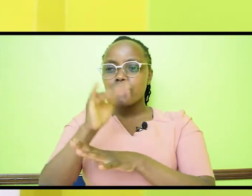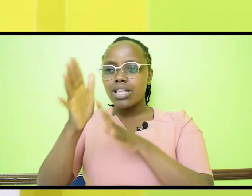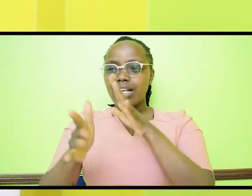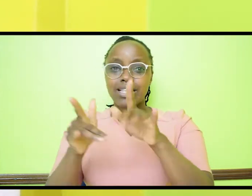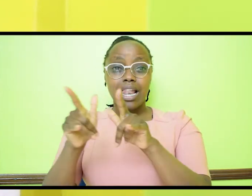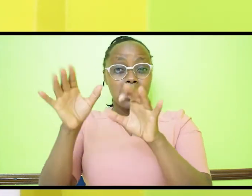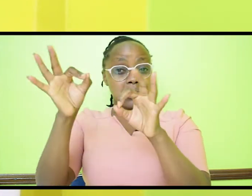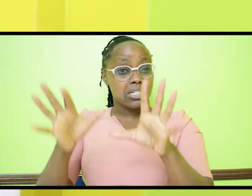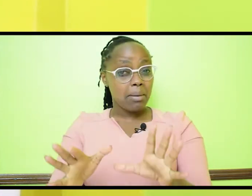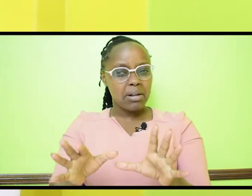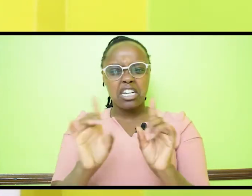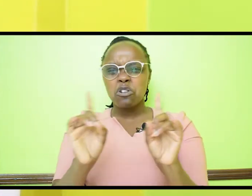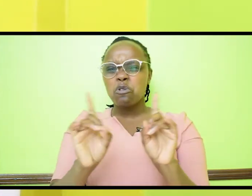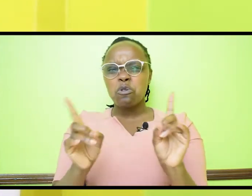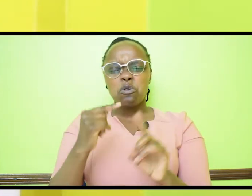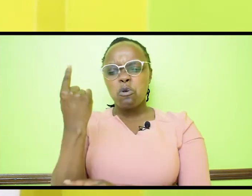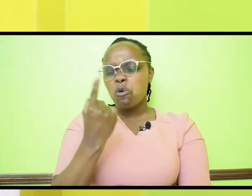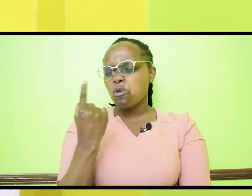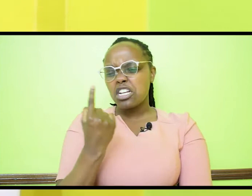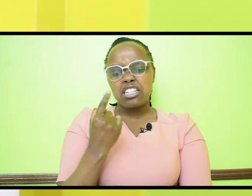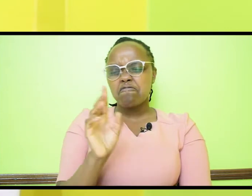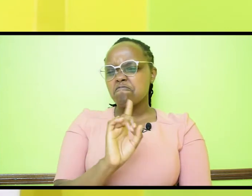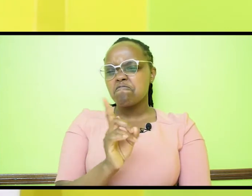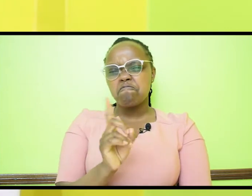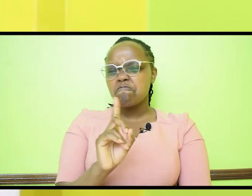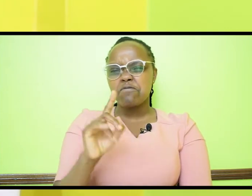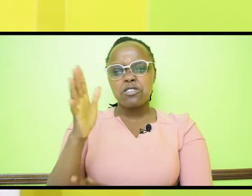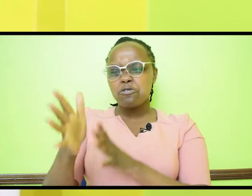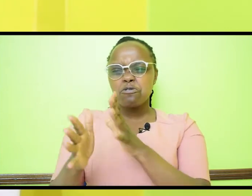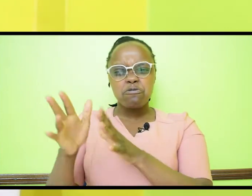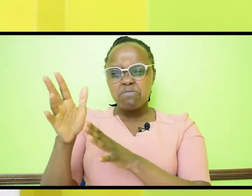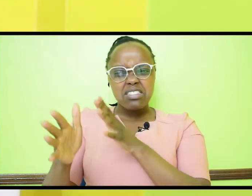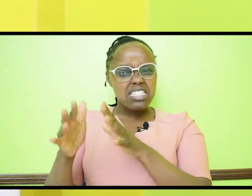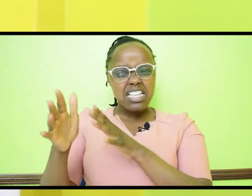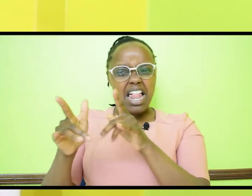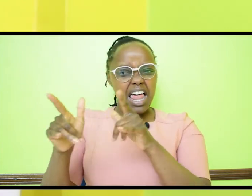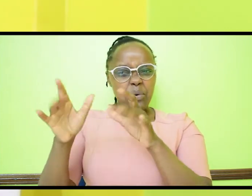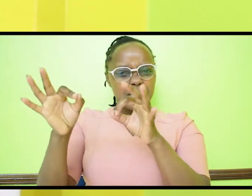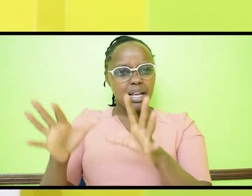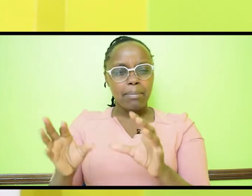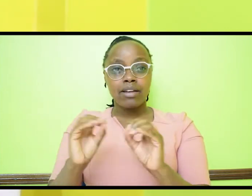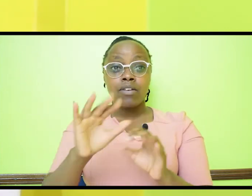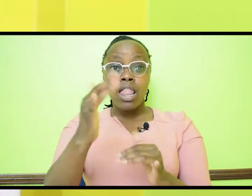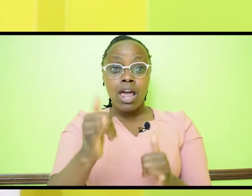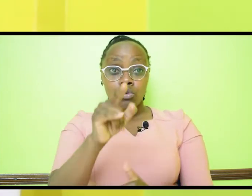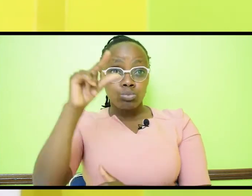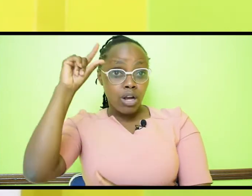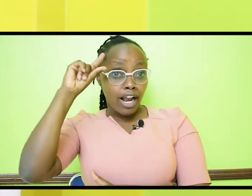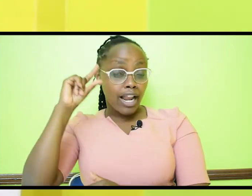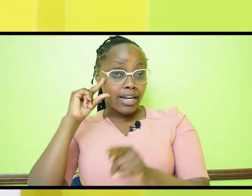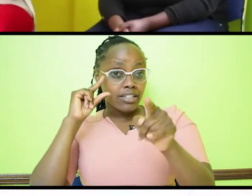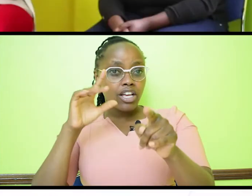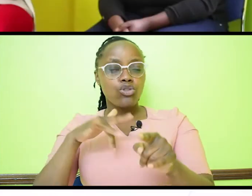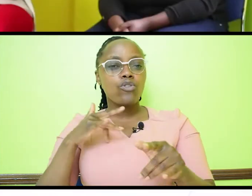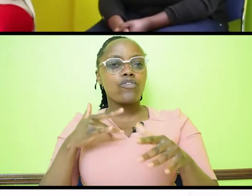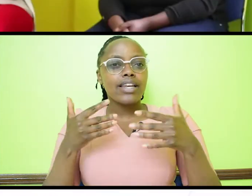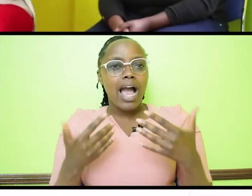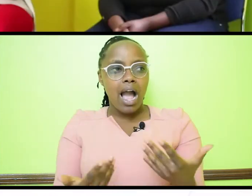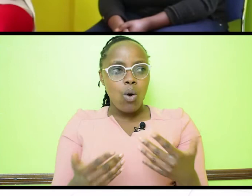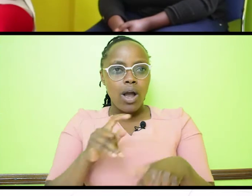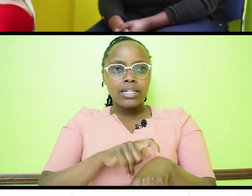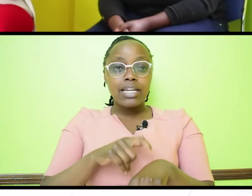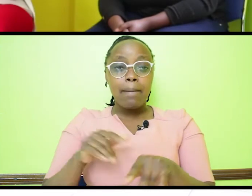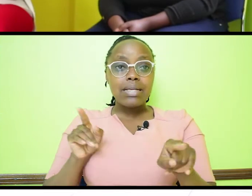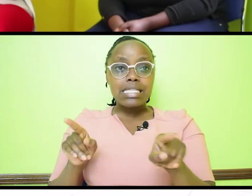an interpreter per se. It was just them writing. No. Okay, Gladys, how did